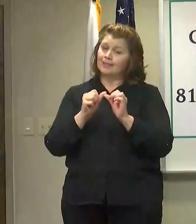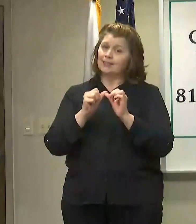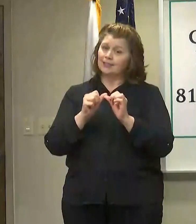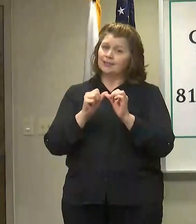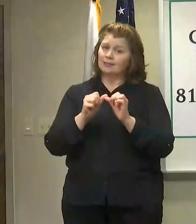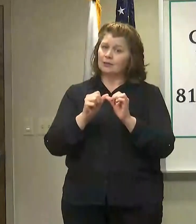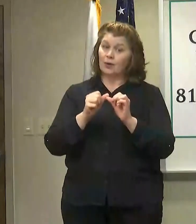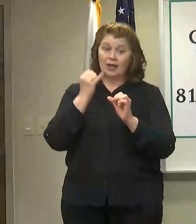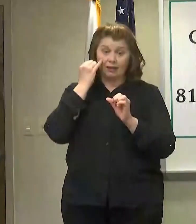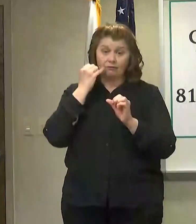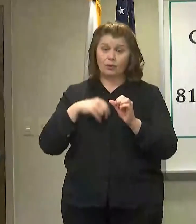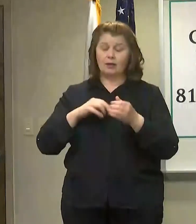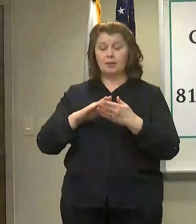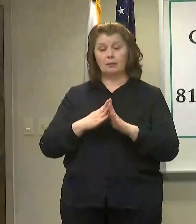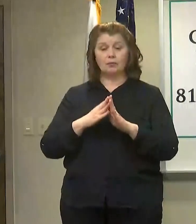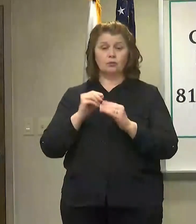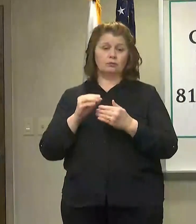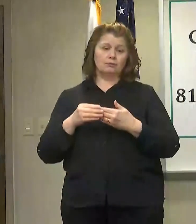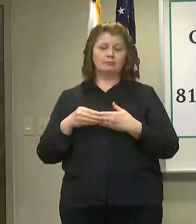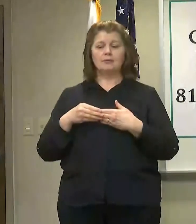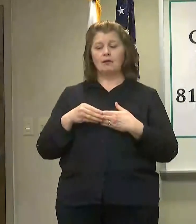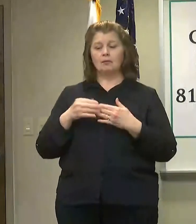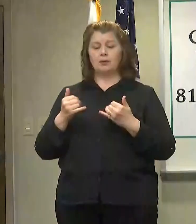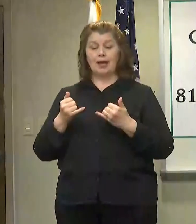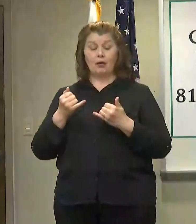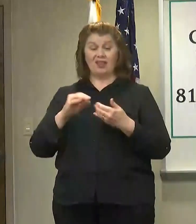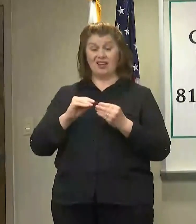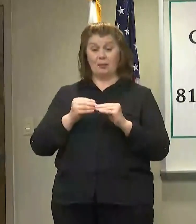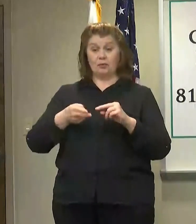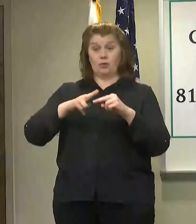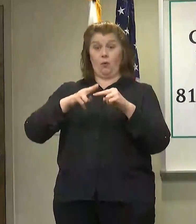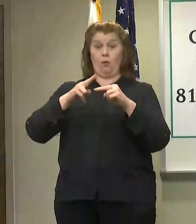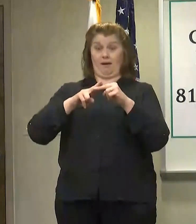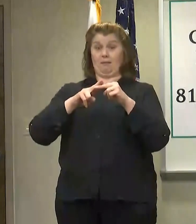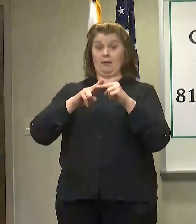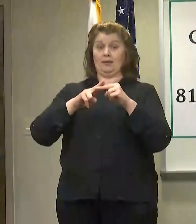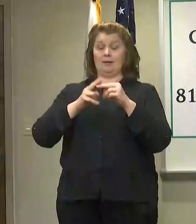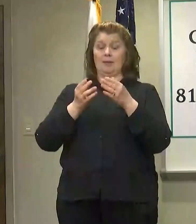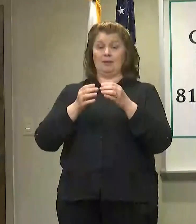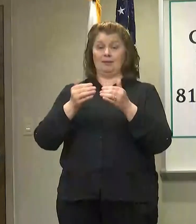if our numbers go up, you've heard what the benchmarks are, then we may have to step it back as well.